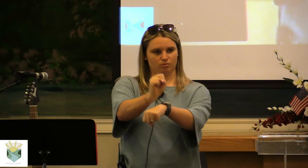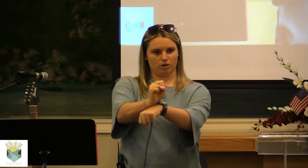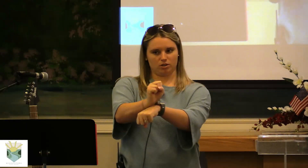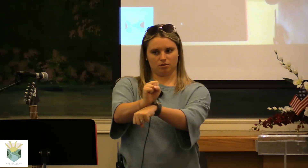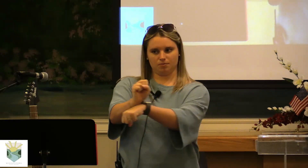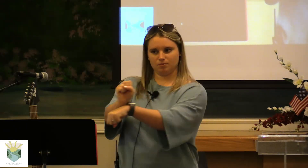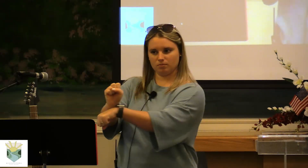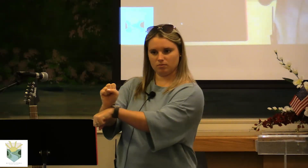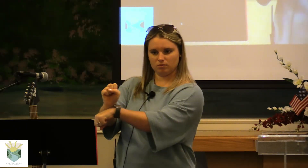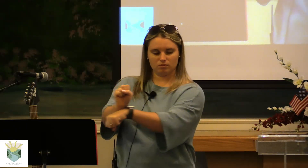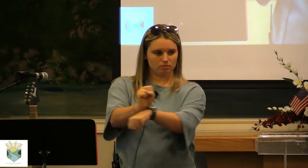work.